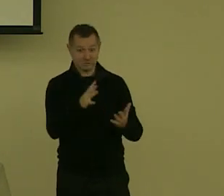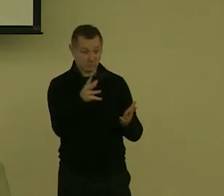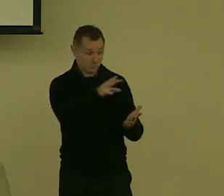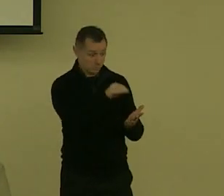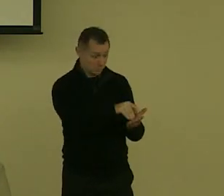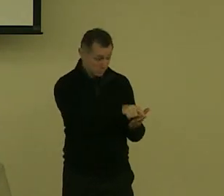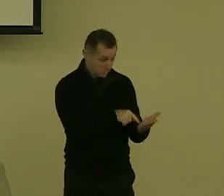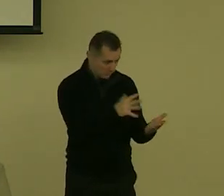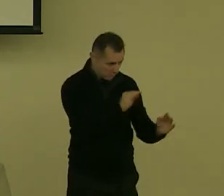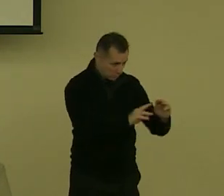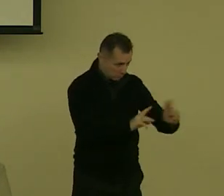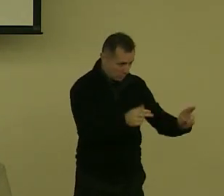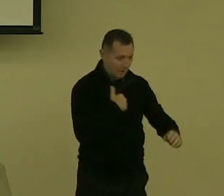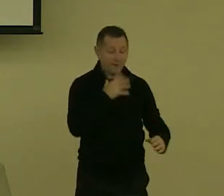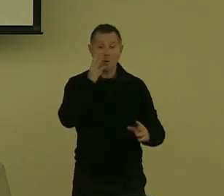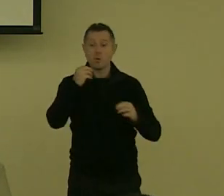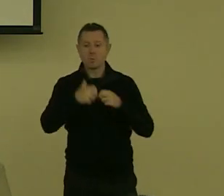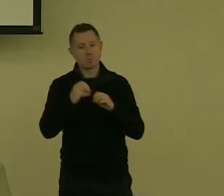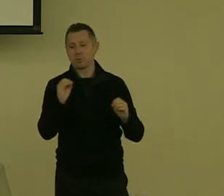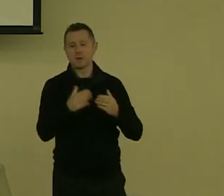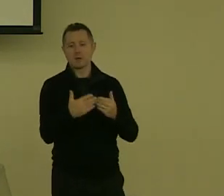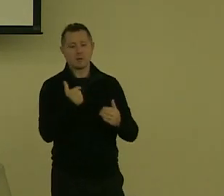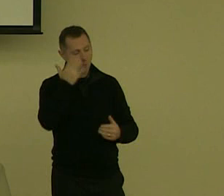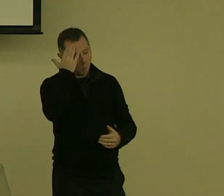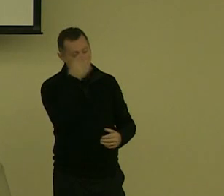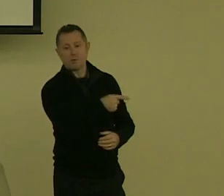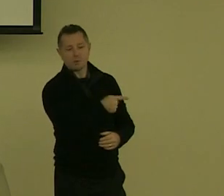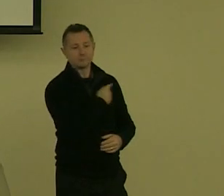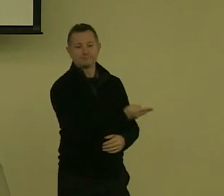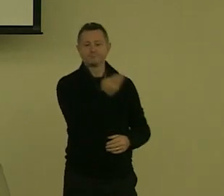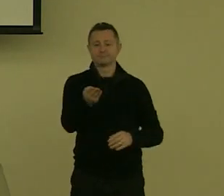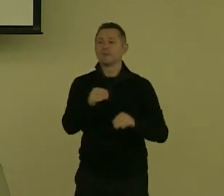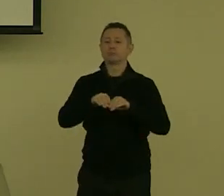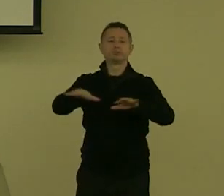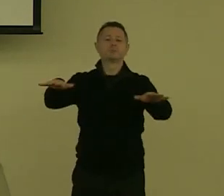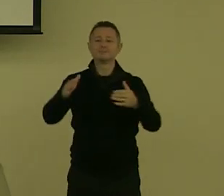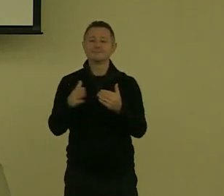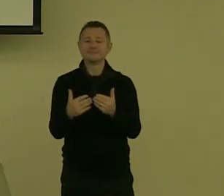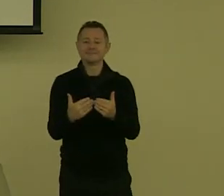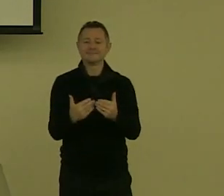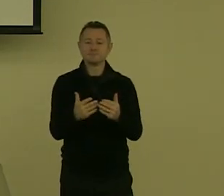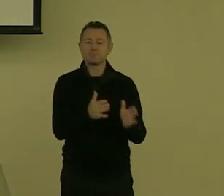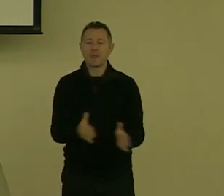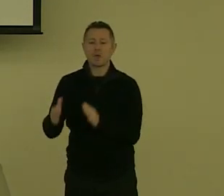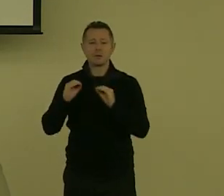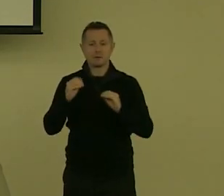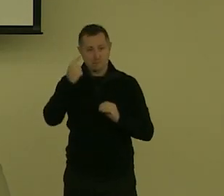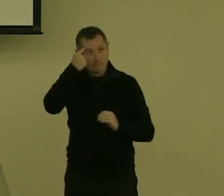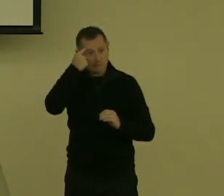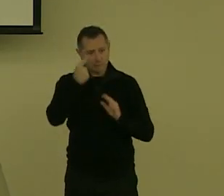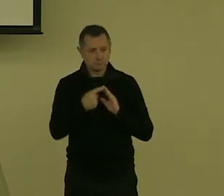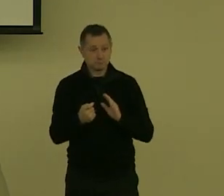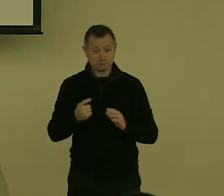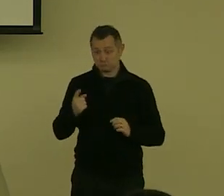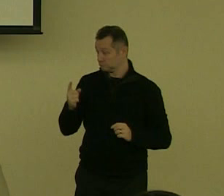comics. No, they talk about the story. They don't talk about the actual articles. So that way the editor can say, if you want to be the pop culture